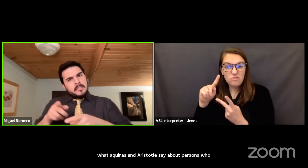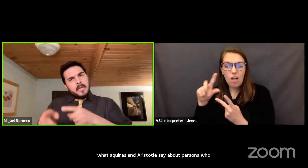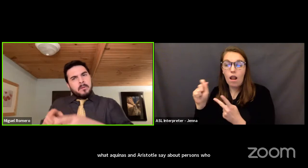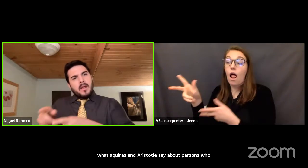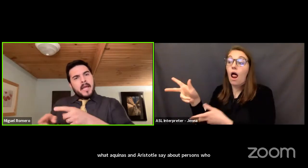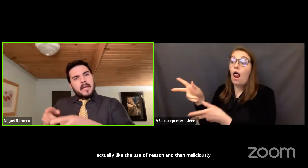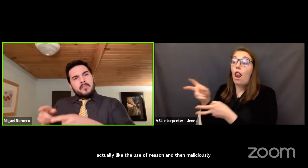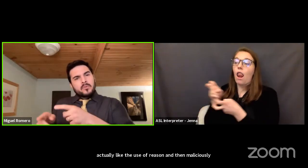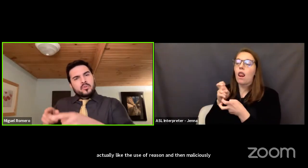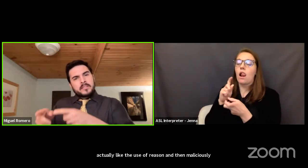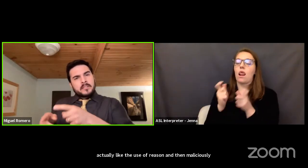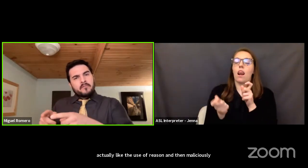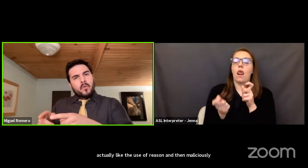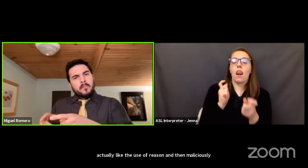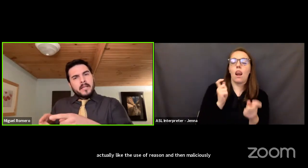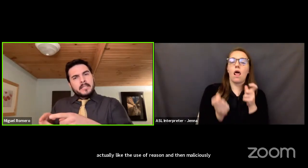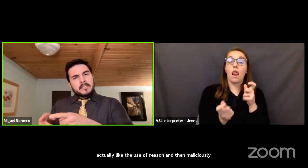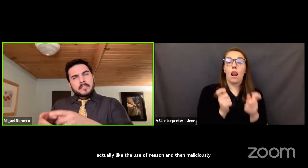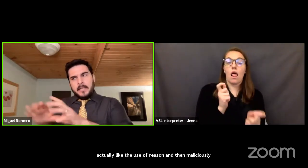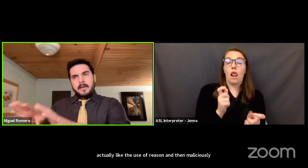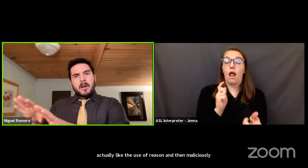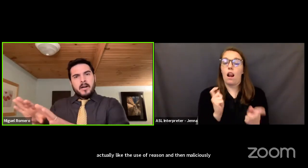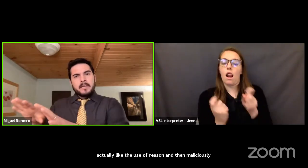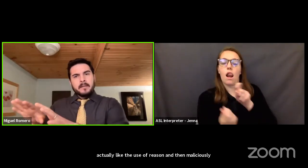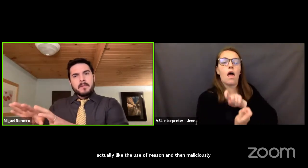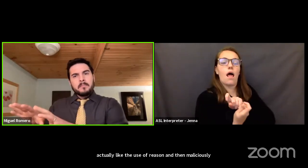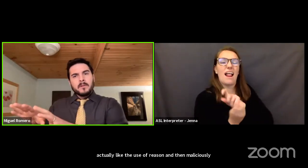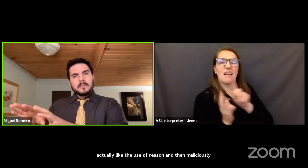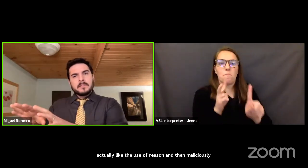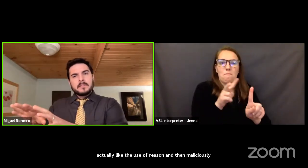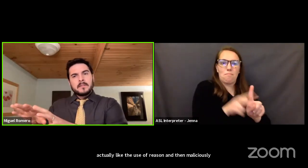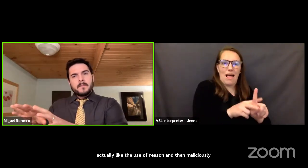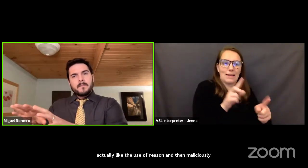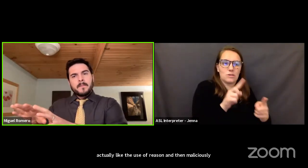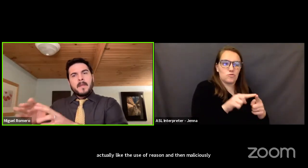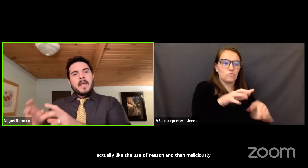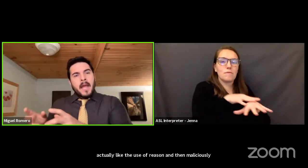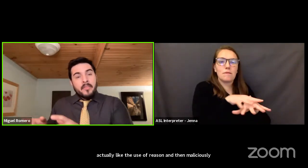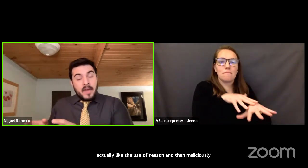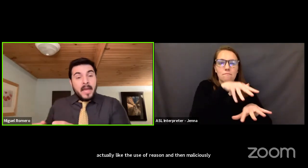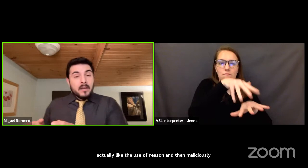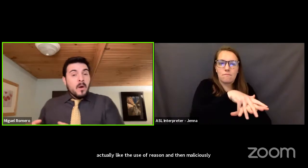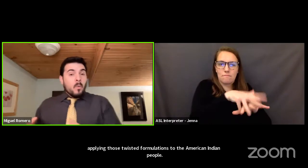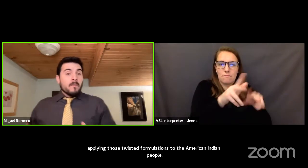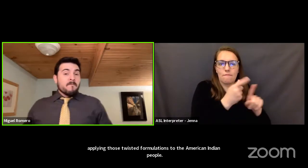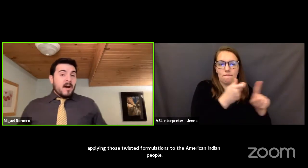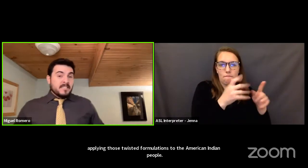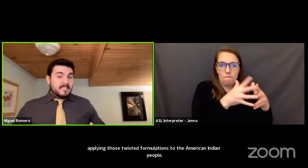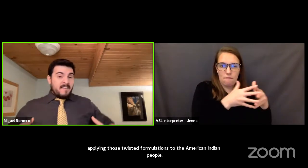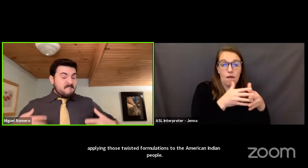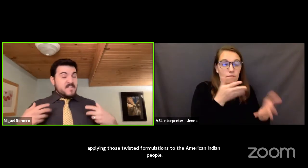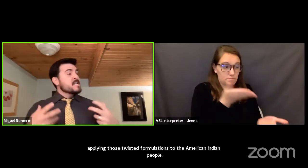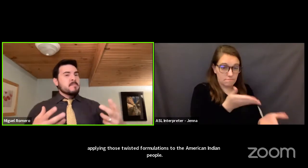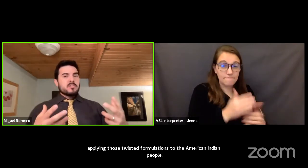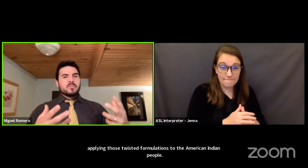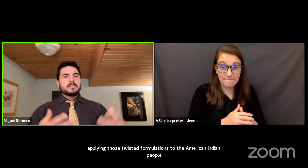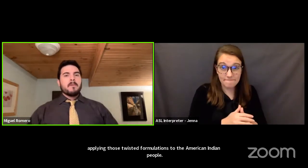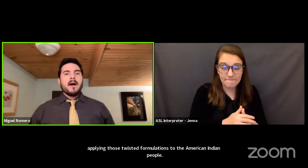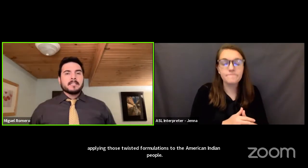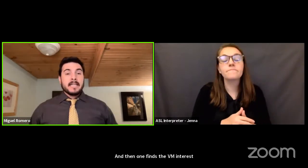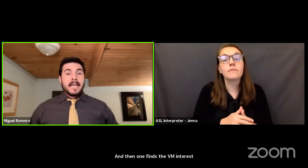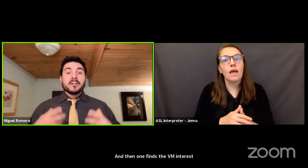then maliciously applying those twisted formulations to the Amerindian peoples. And then one finds the